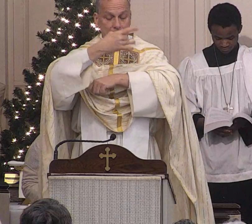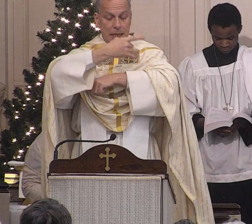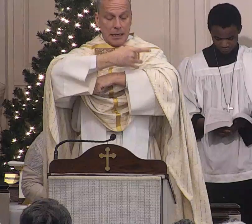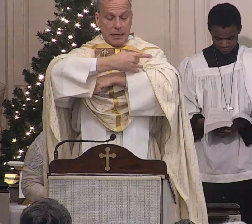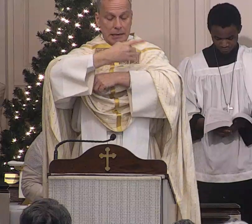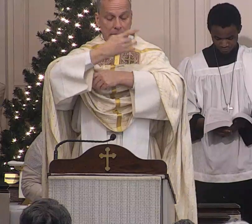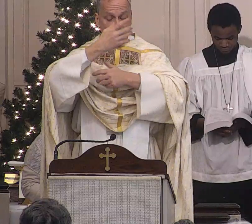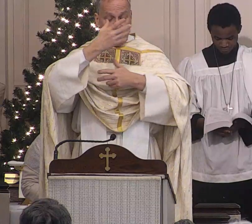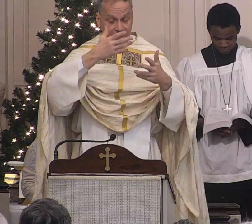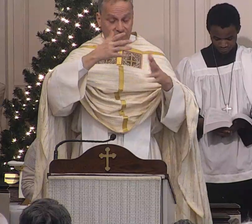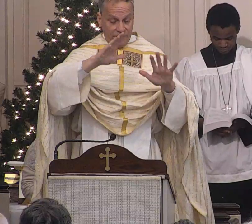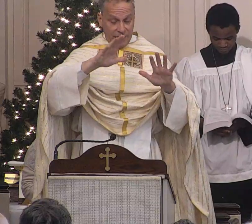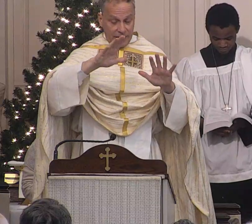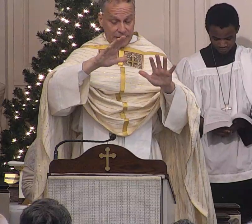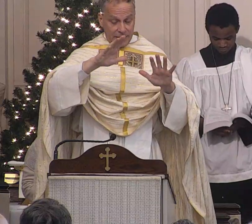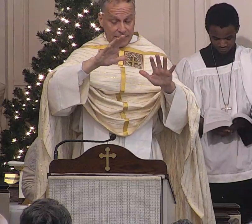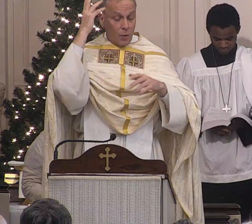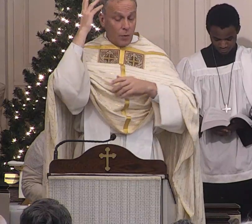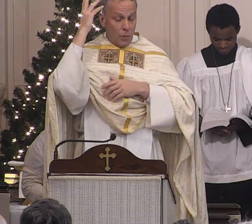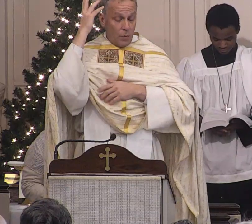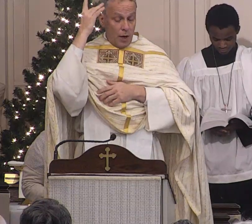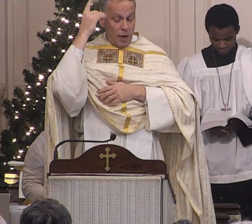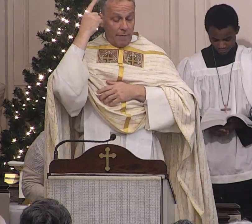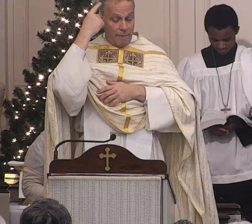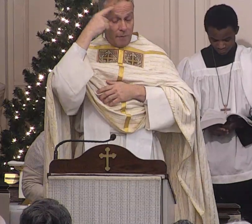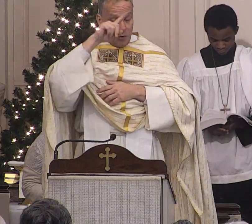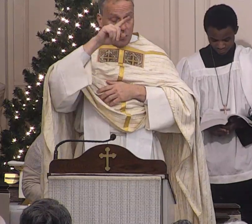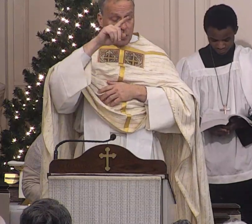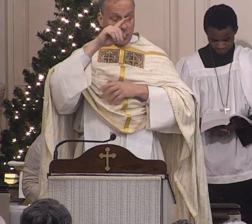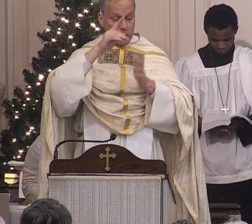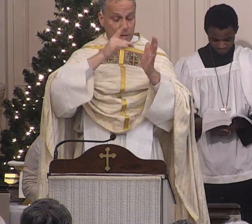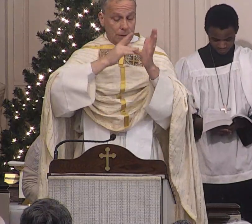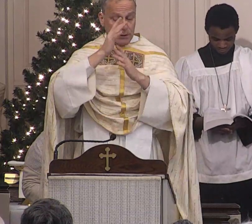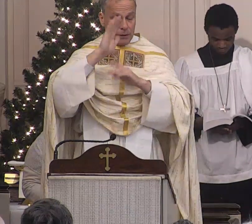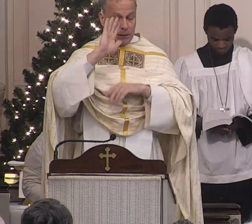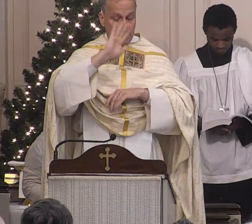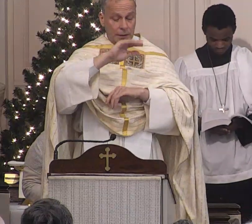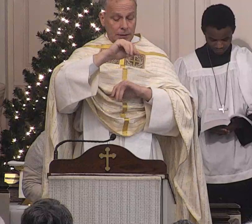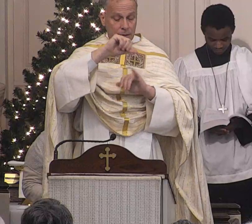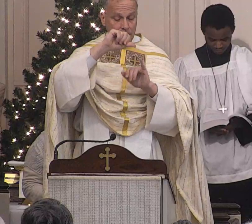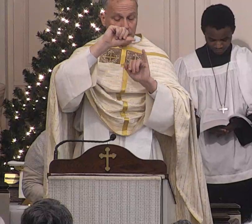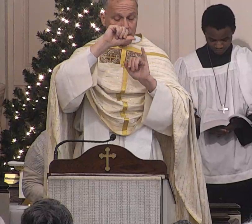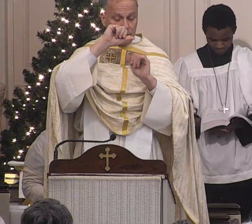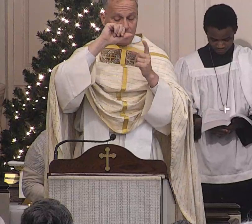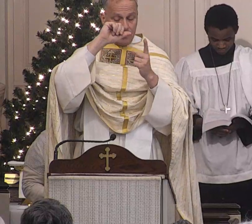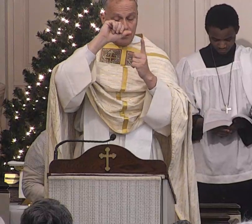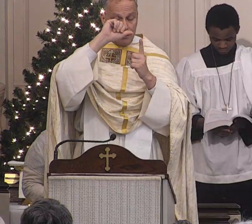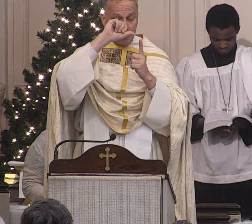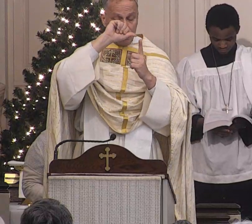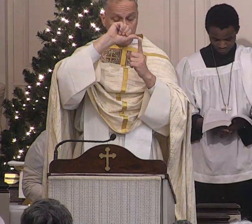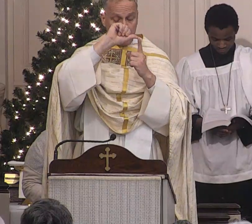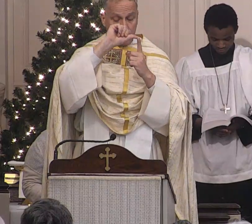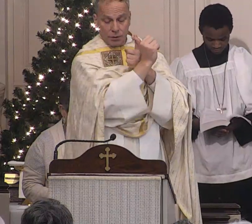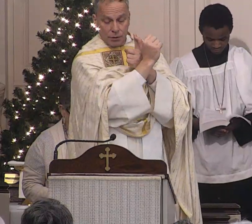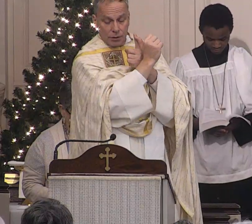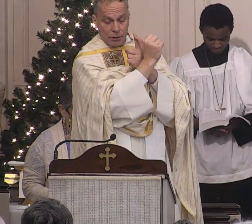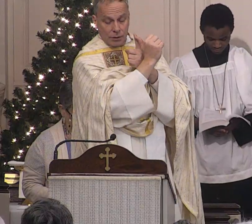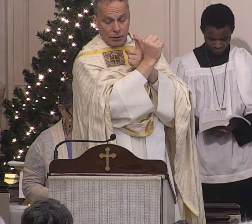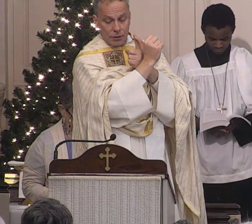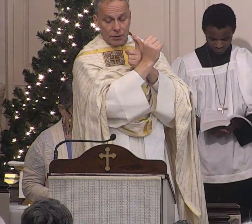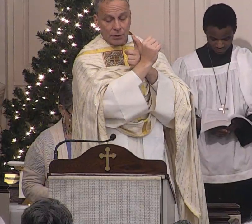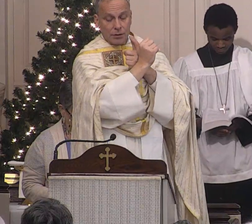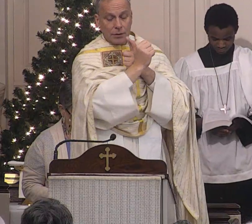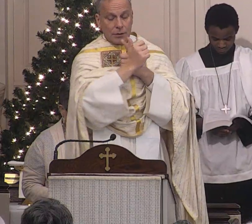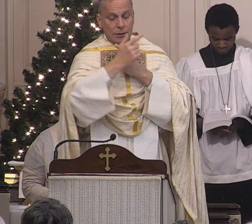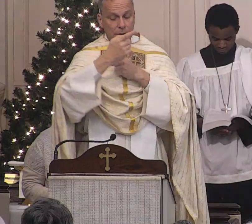When 8 days were completed for his circumcision, he was